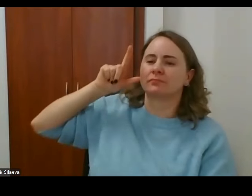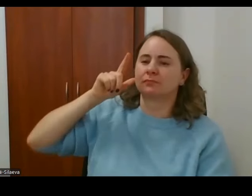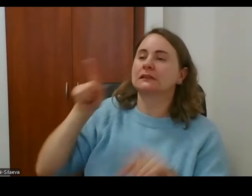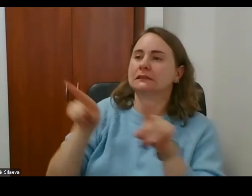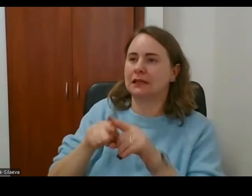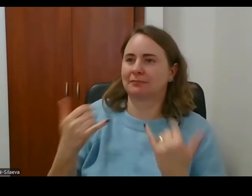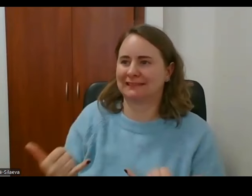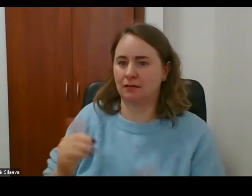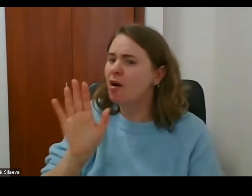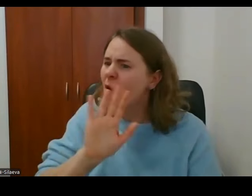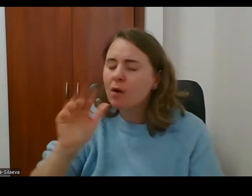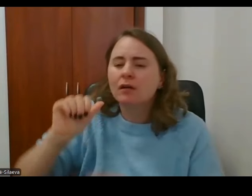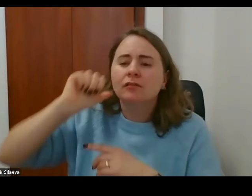understand the timing.